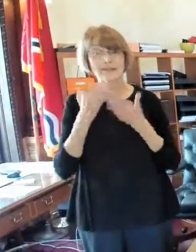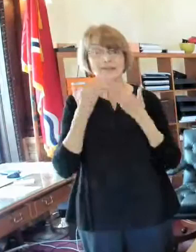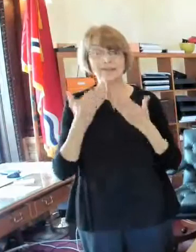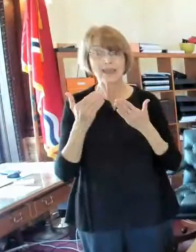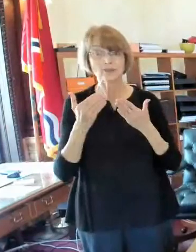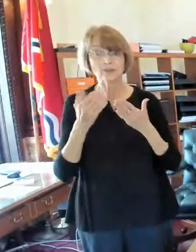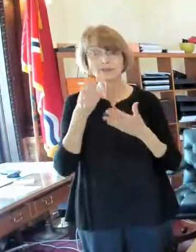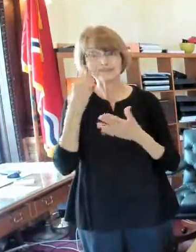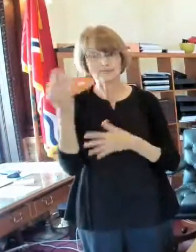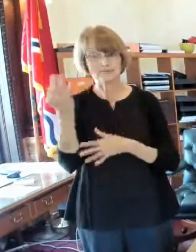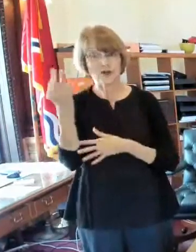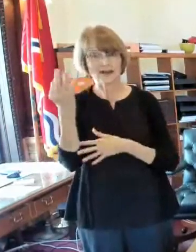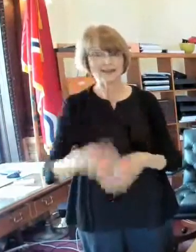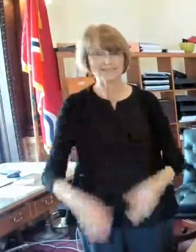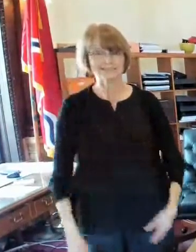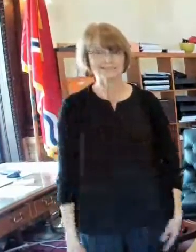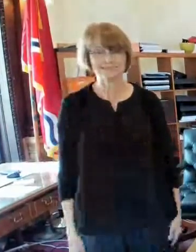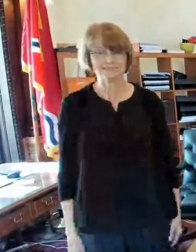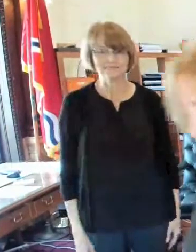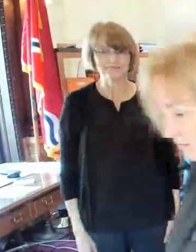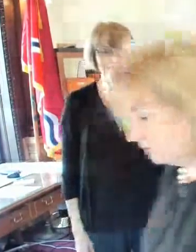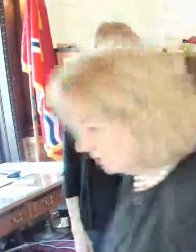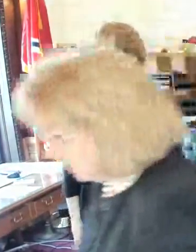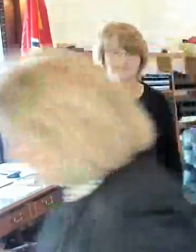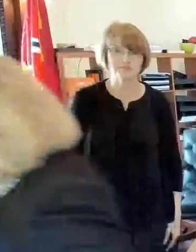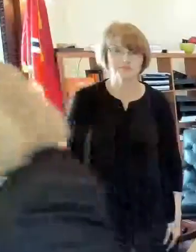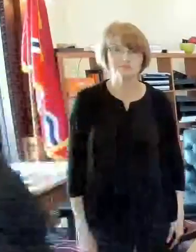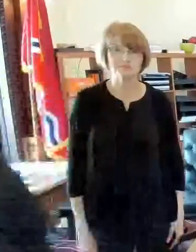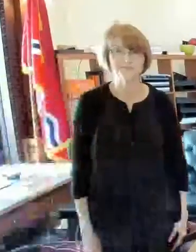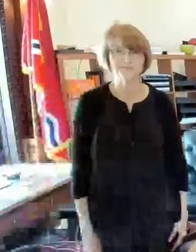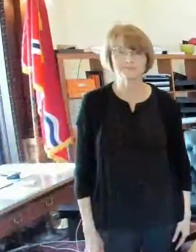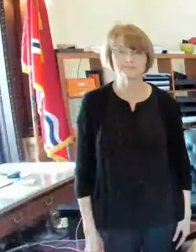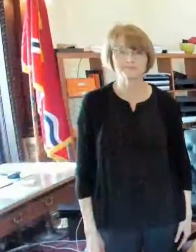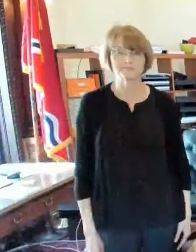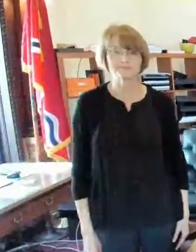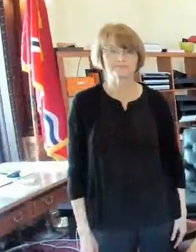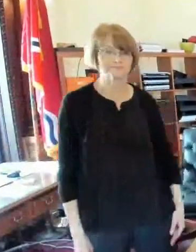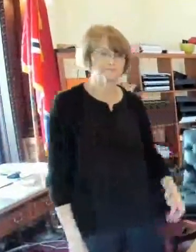Be back to you Friday.